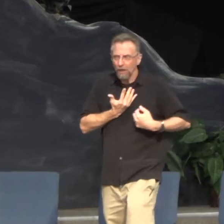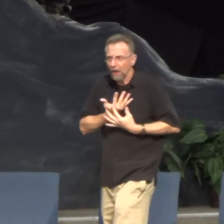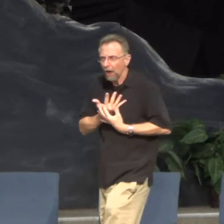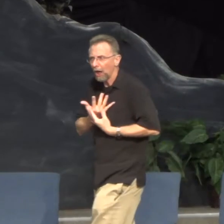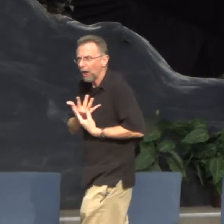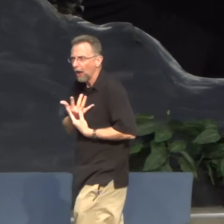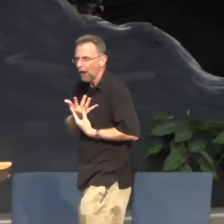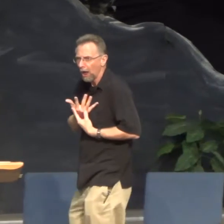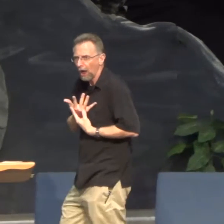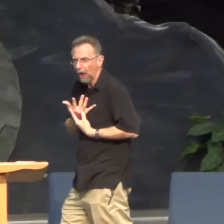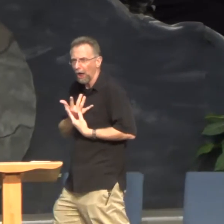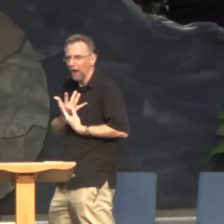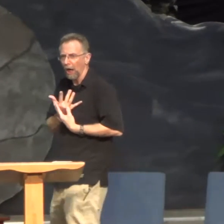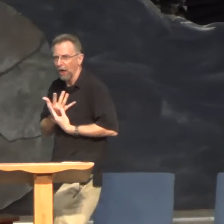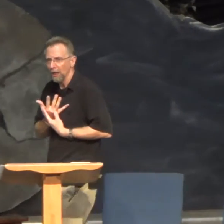Does it burn within you like a fire?